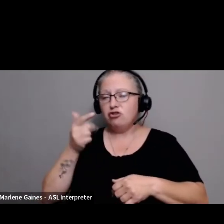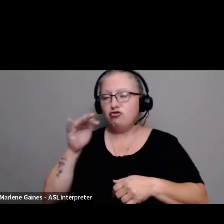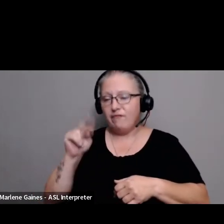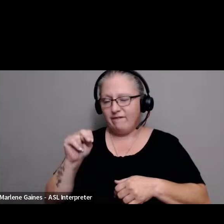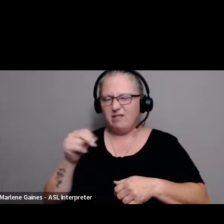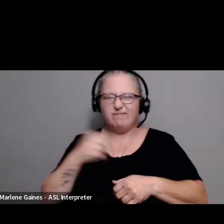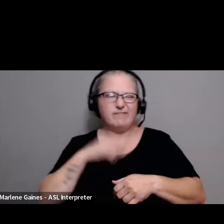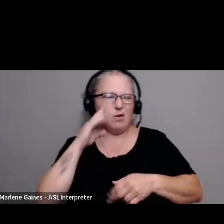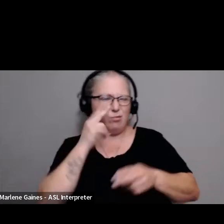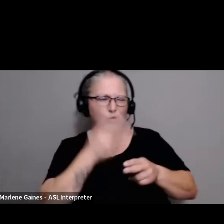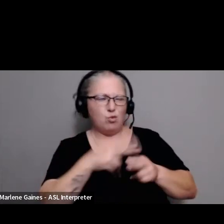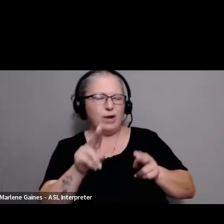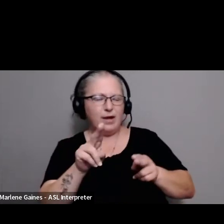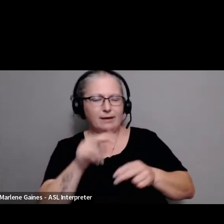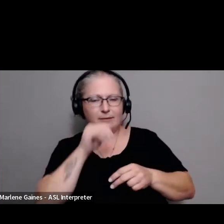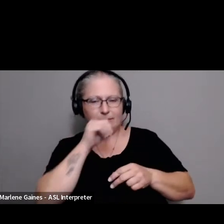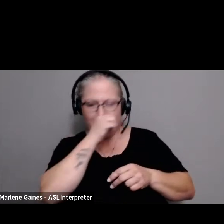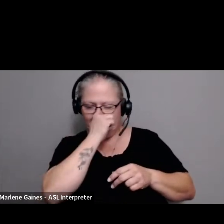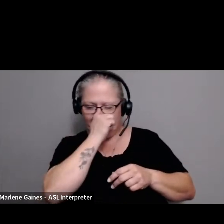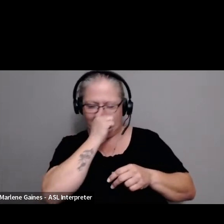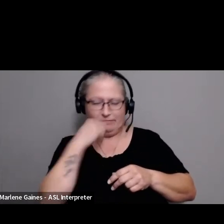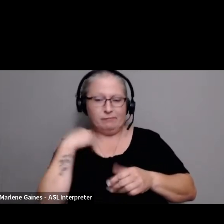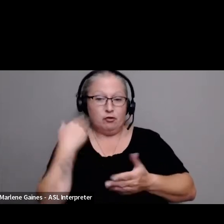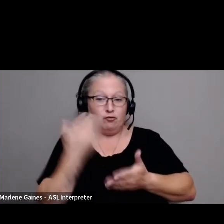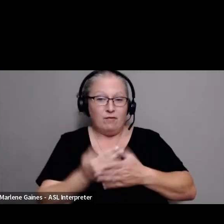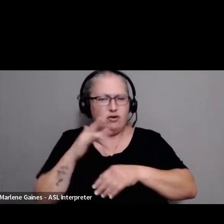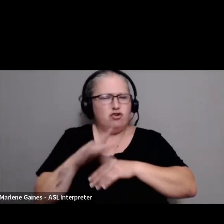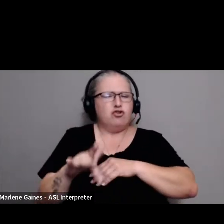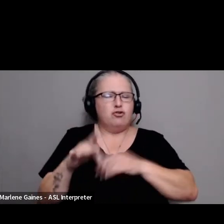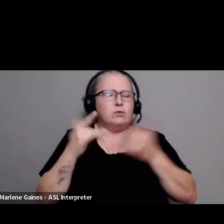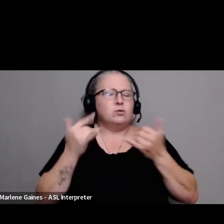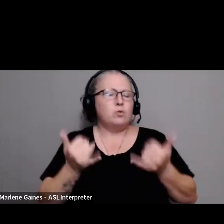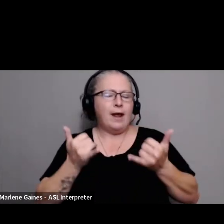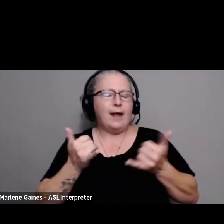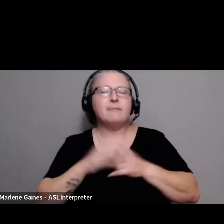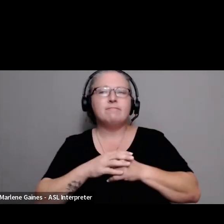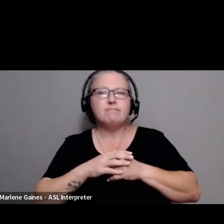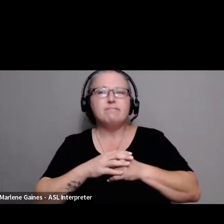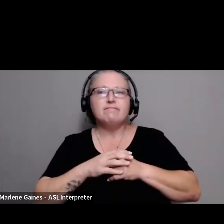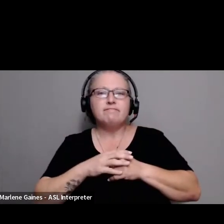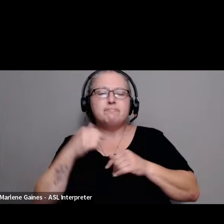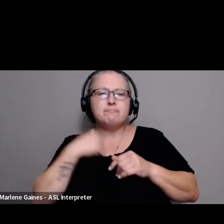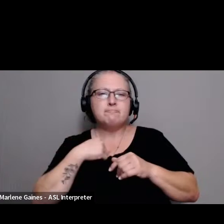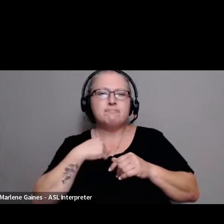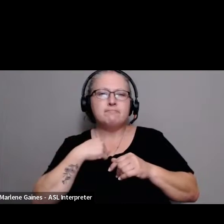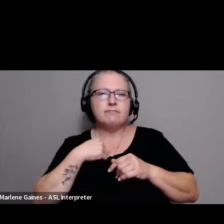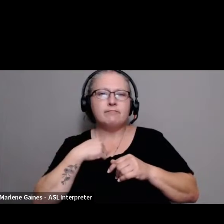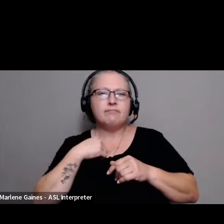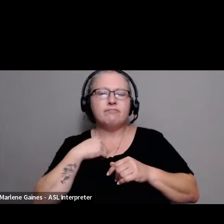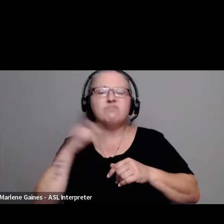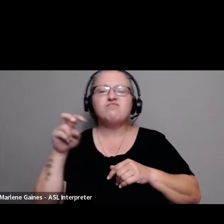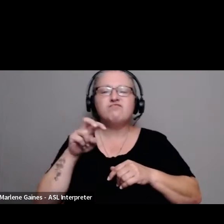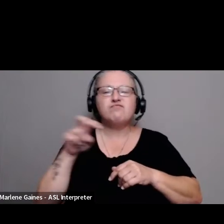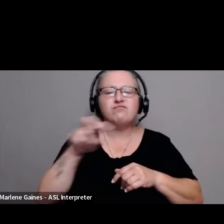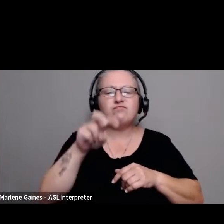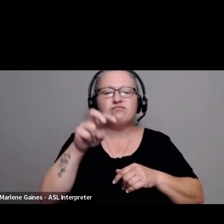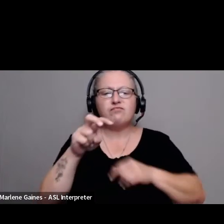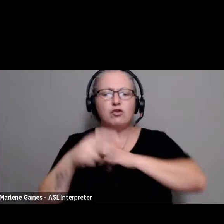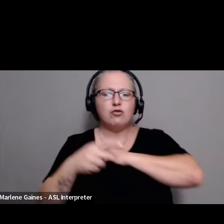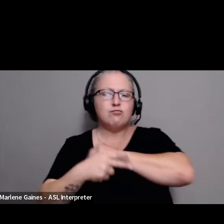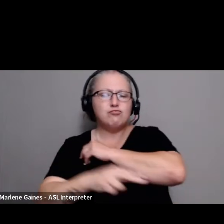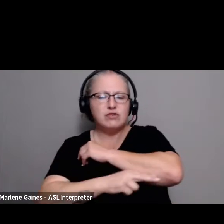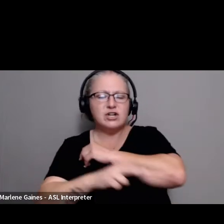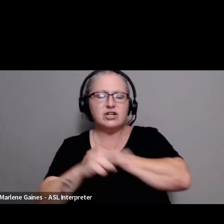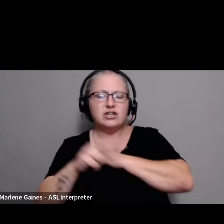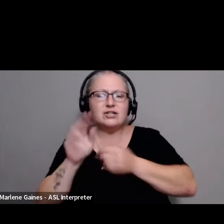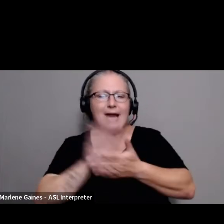be quick. I got here real early today and I ended up actually touring Bridge Academy, and